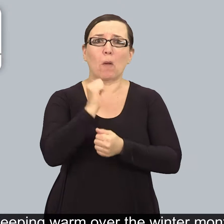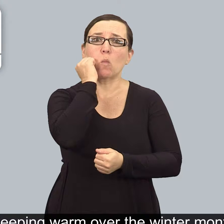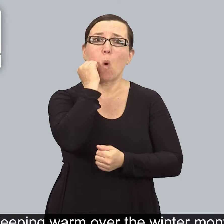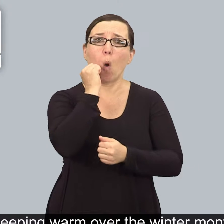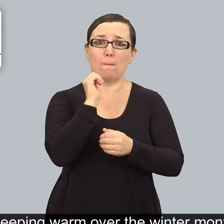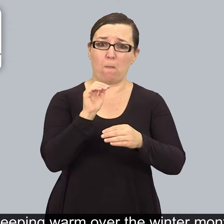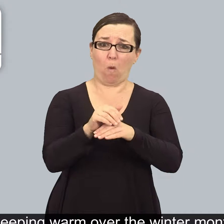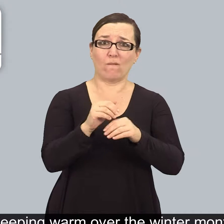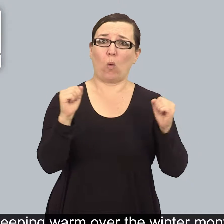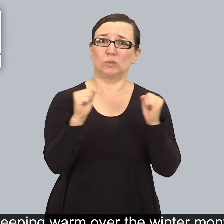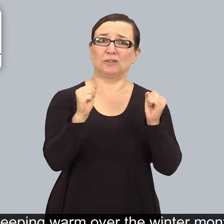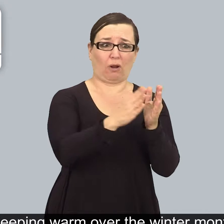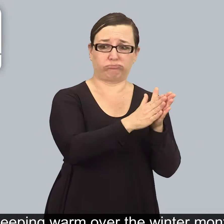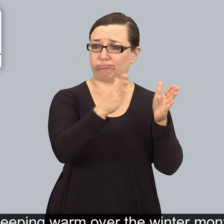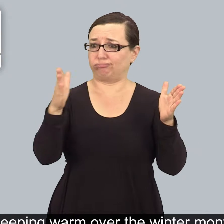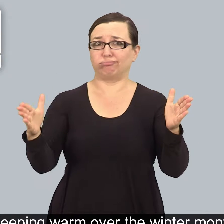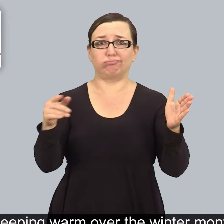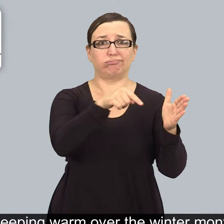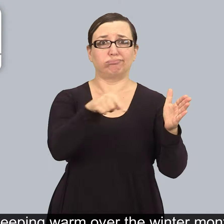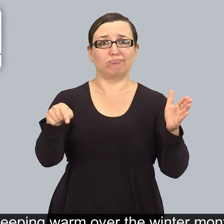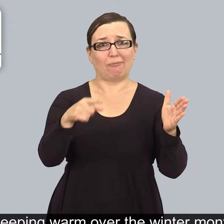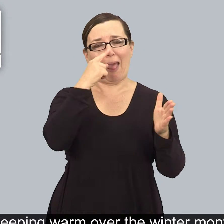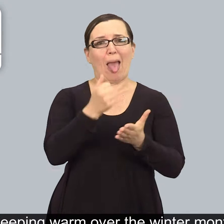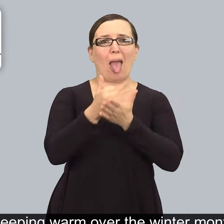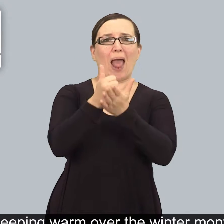Keeping warm over the winter months can help to prevent colds, flu,